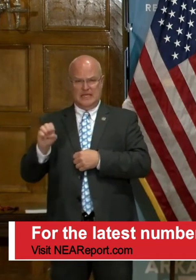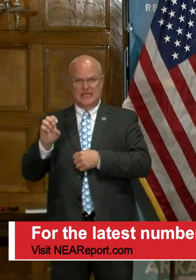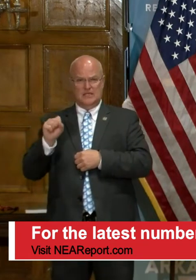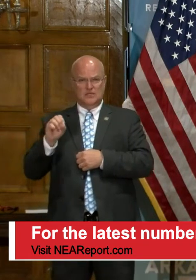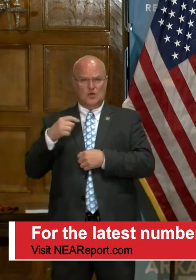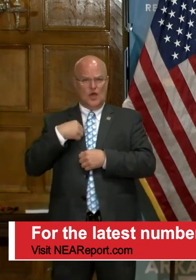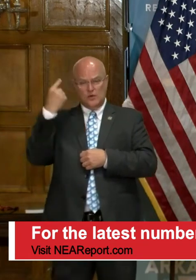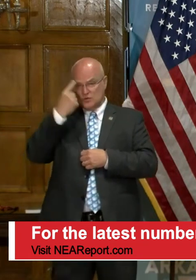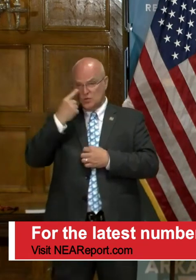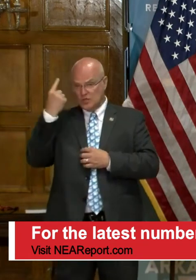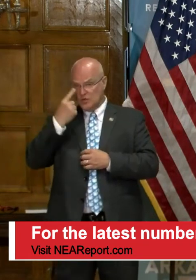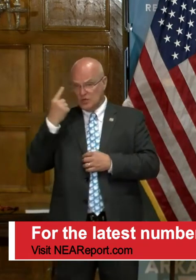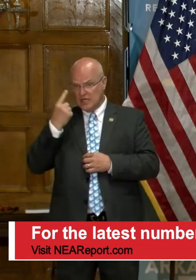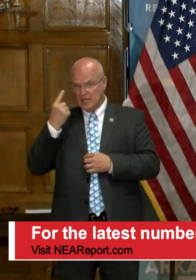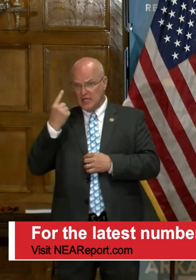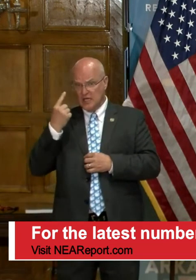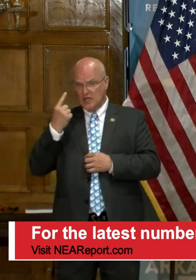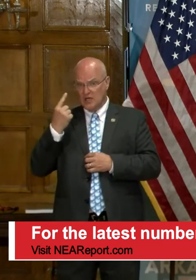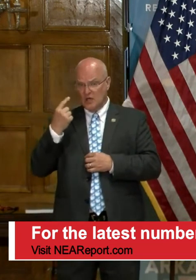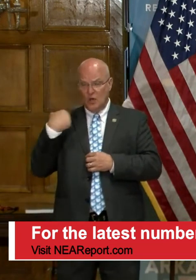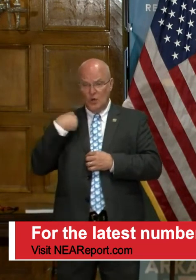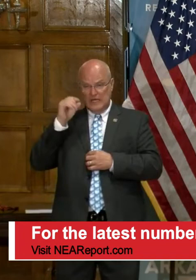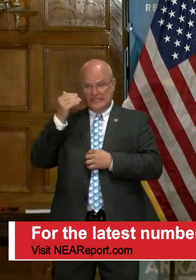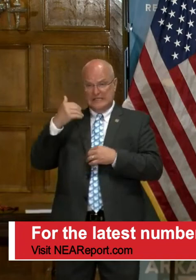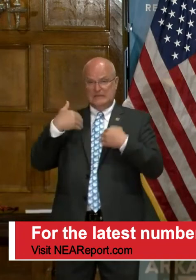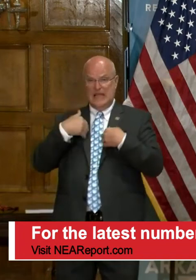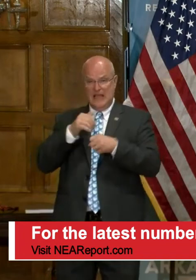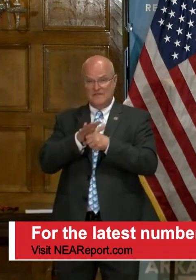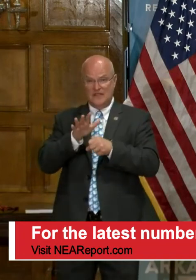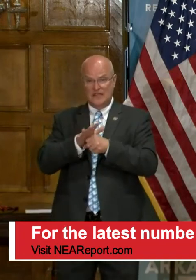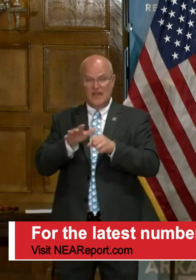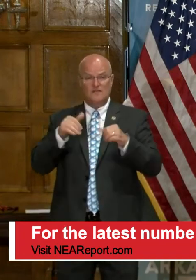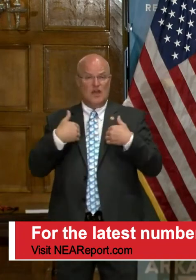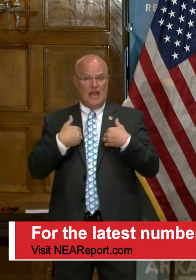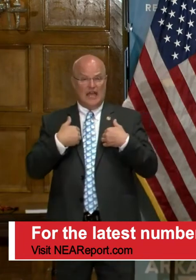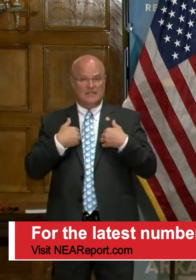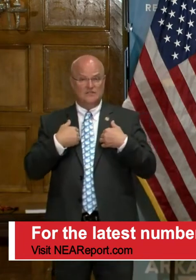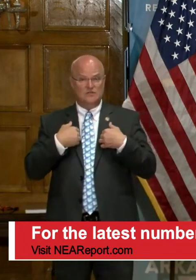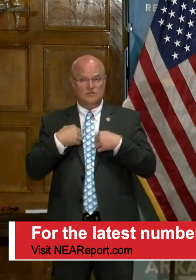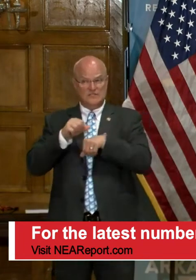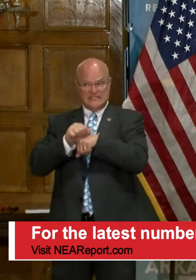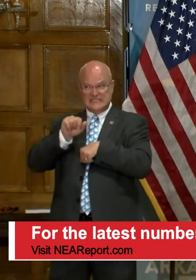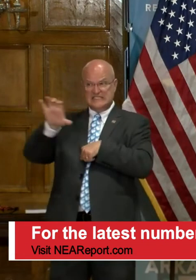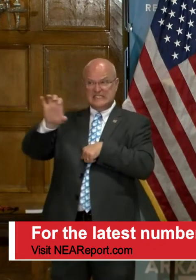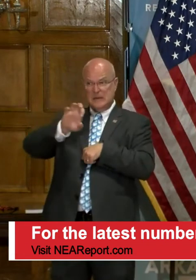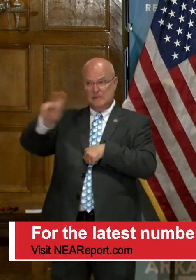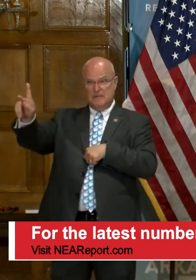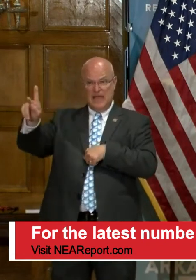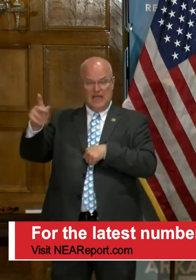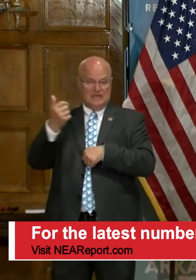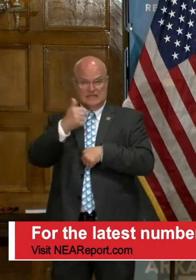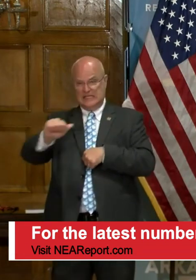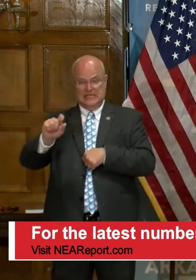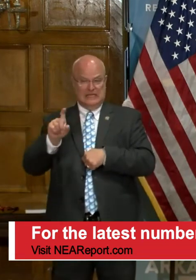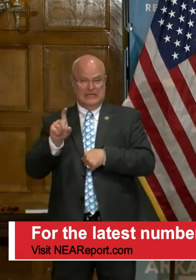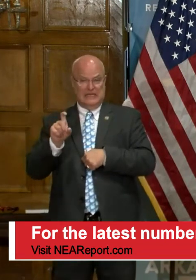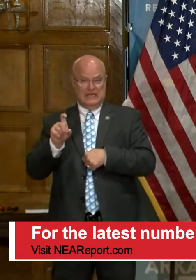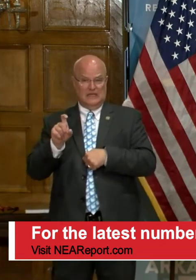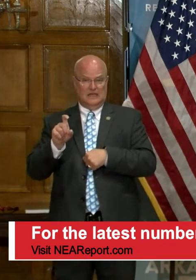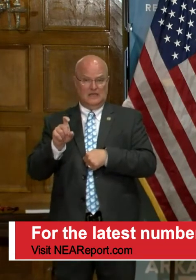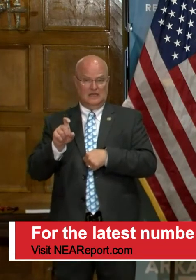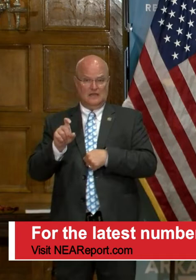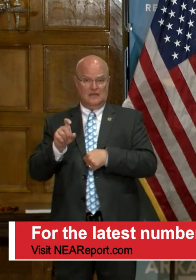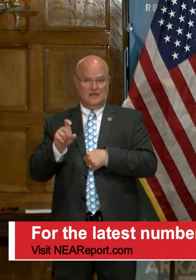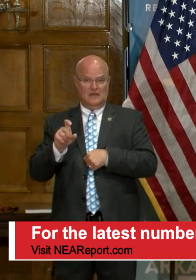PPE. So I was wondering, we seem to have enough. Have we had to return any? Has any of it been, have we